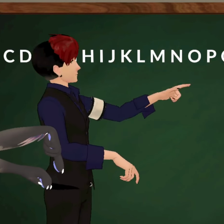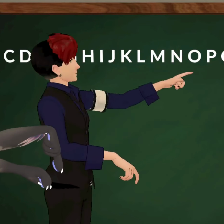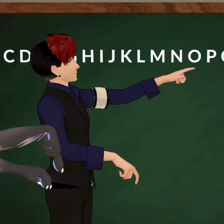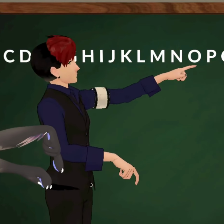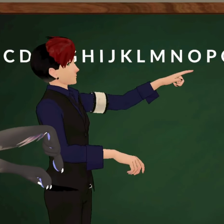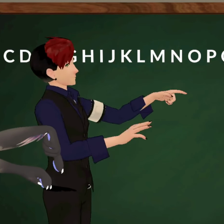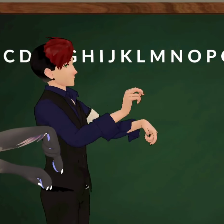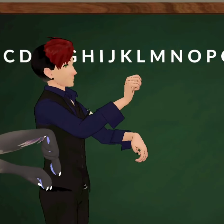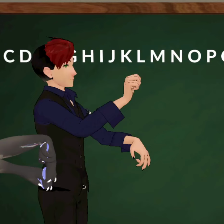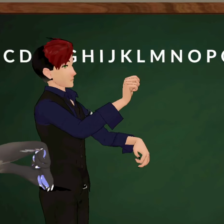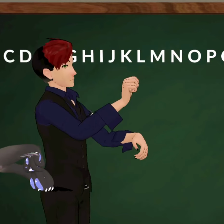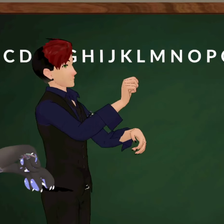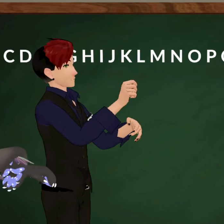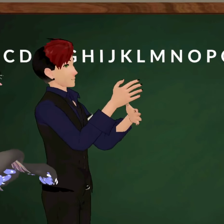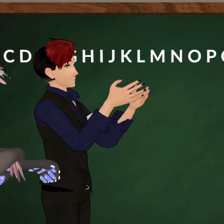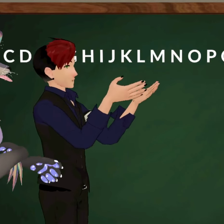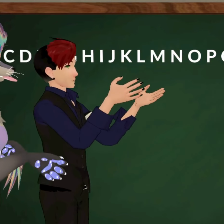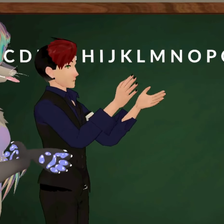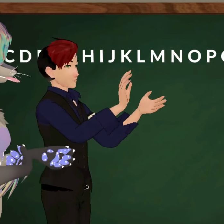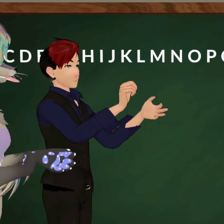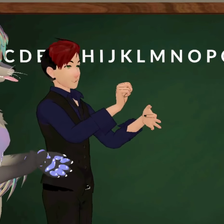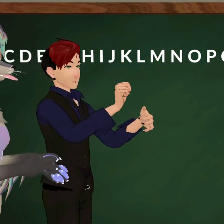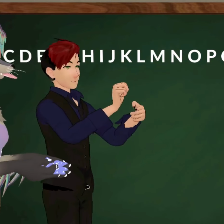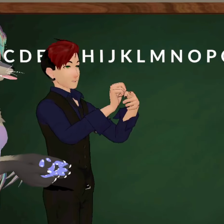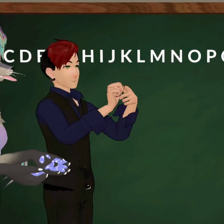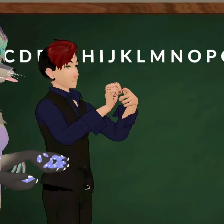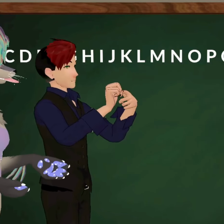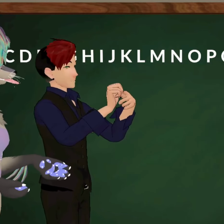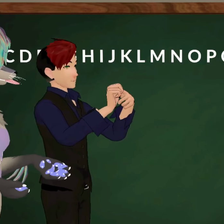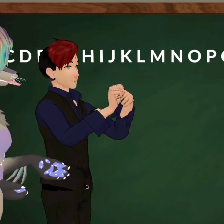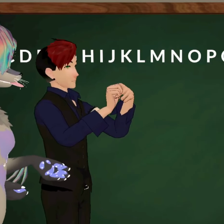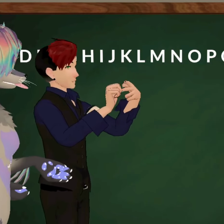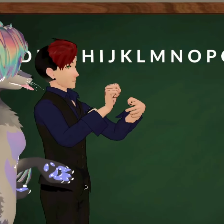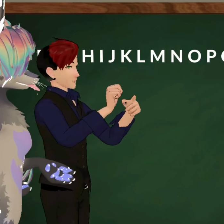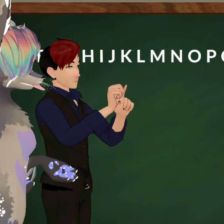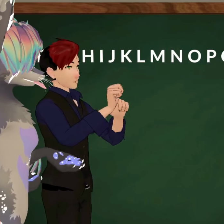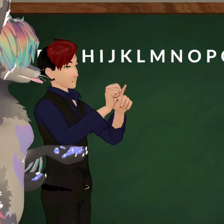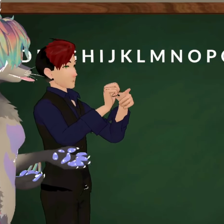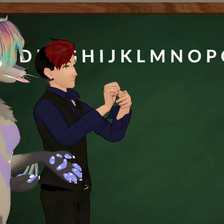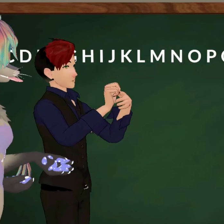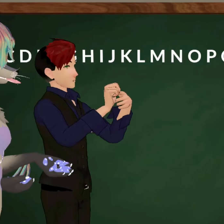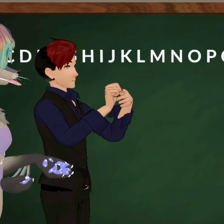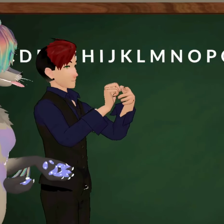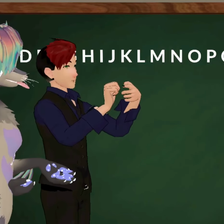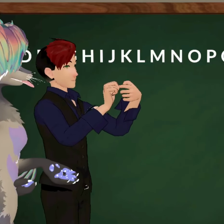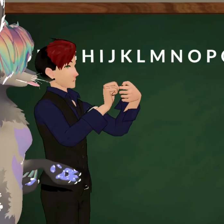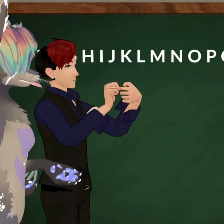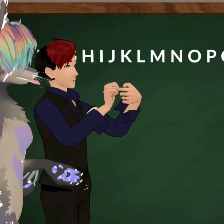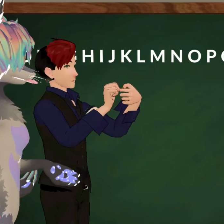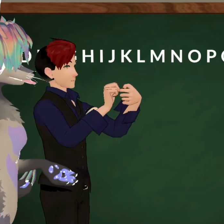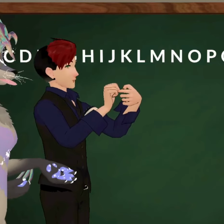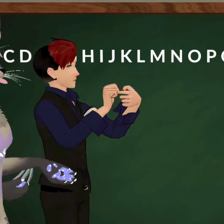Right. S, so in real life, your S would just be your closed fist, but your Did you thumb miss would R? be in front of all your